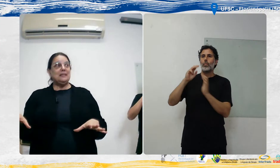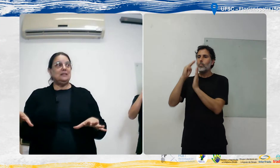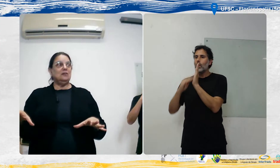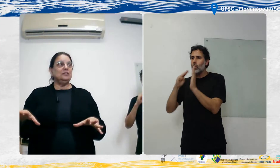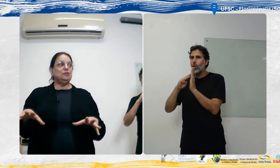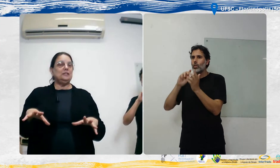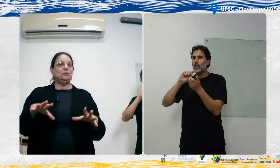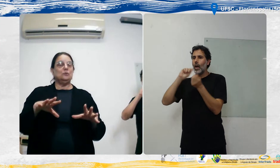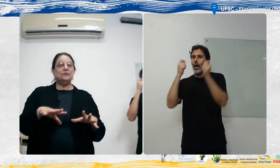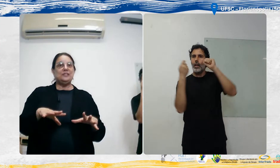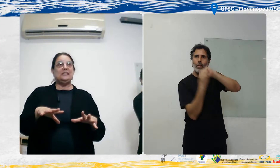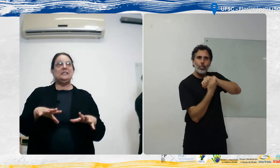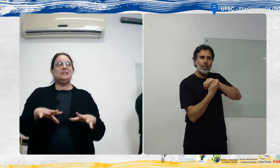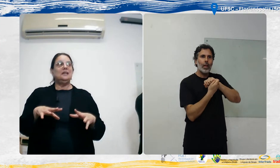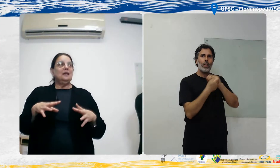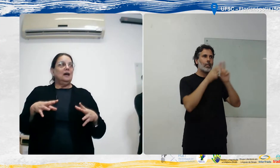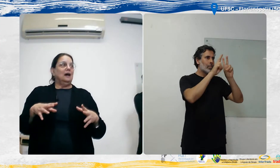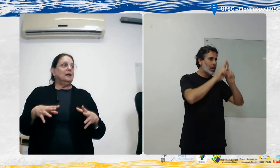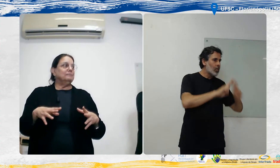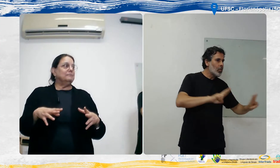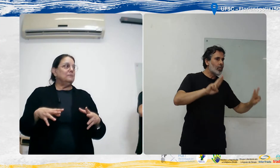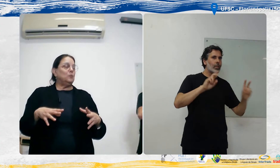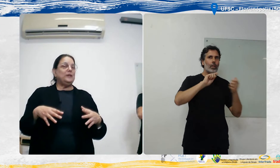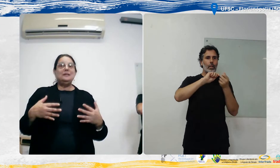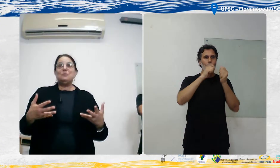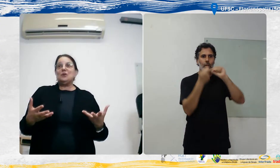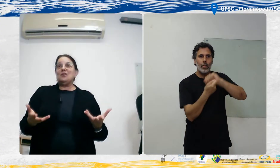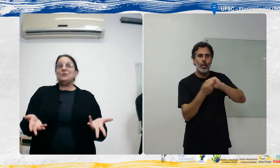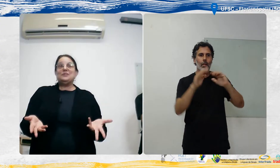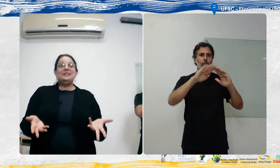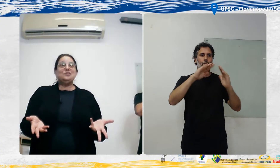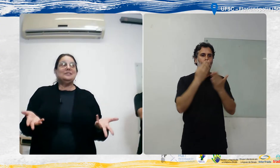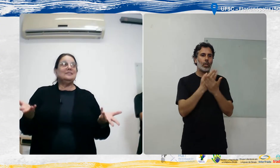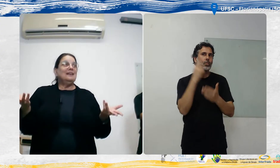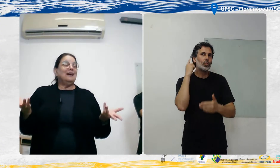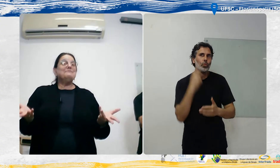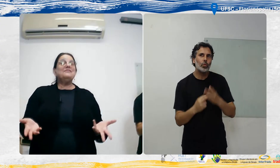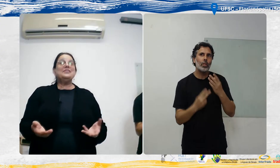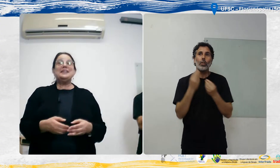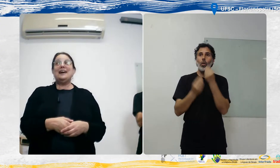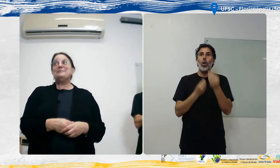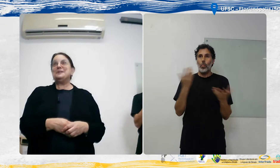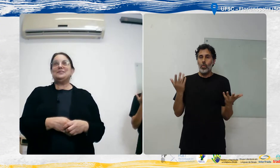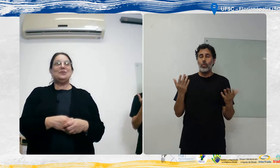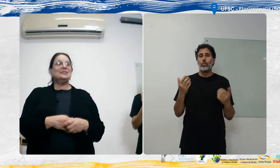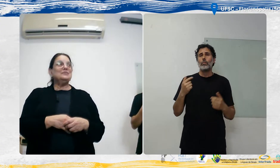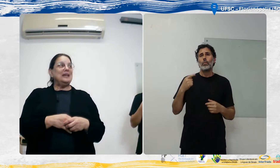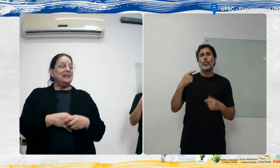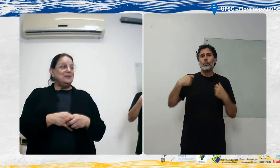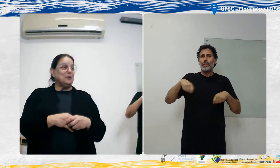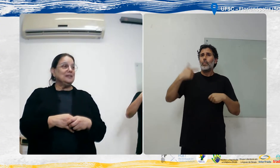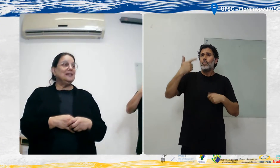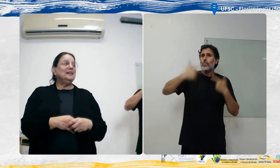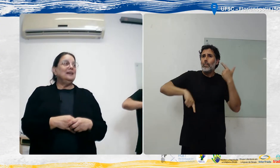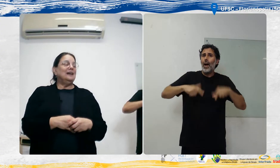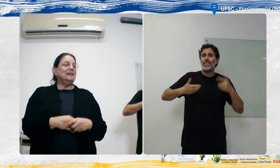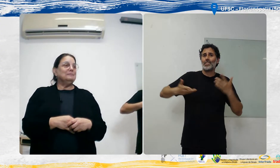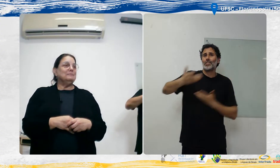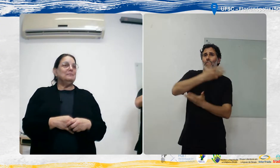the methodology to Wolfsky, we need more conversations. I'm very happy to talk to